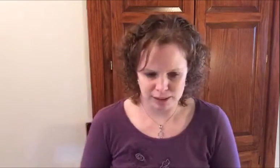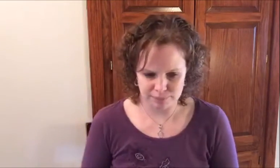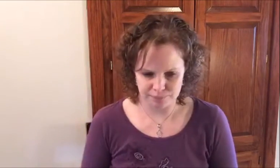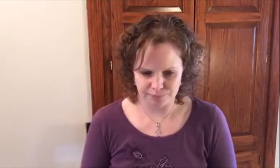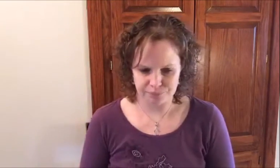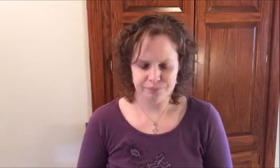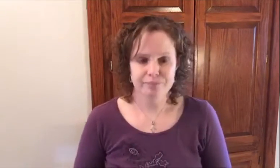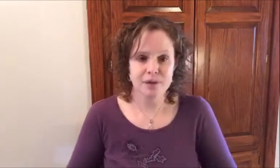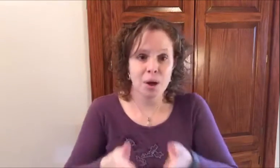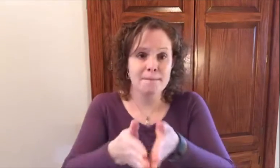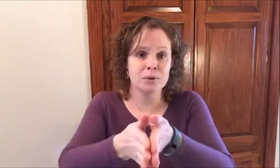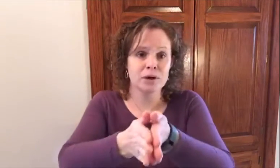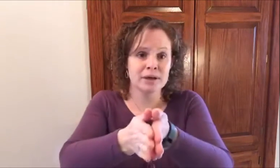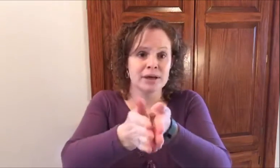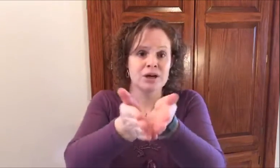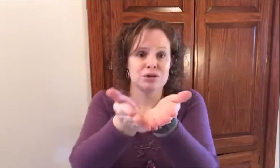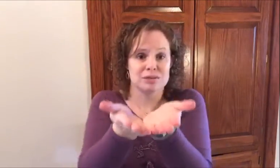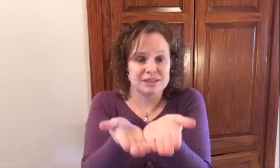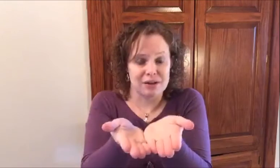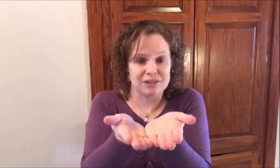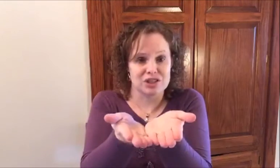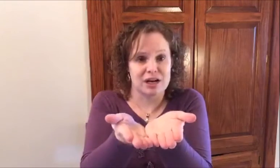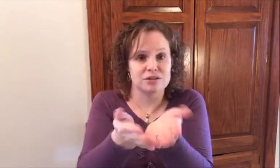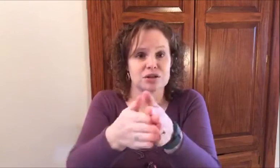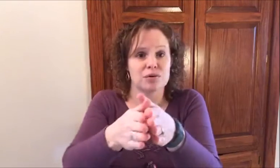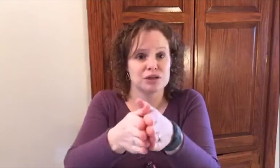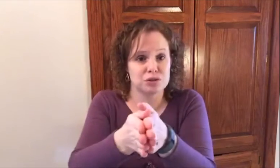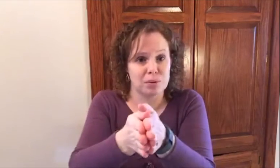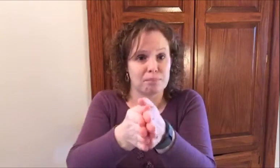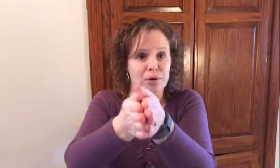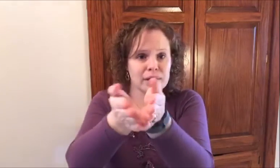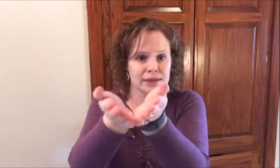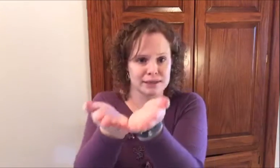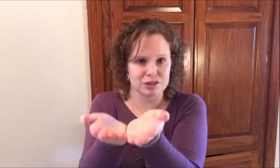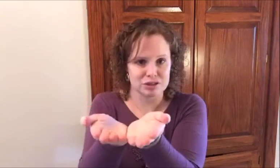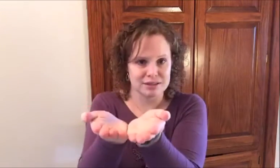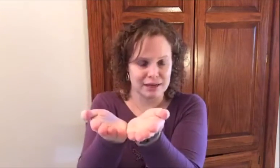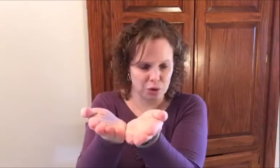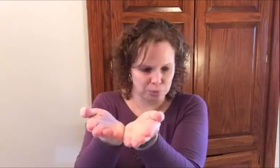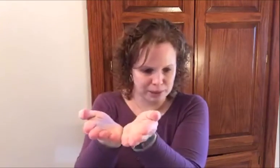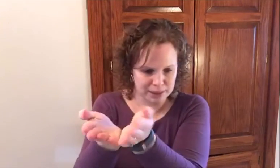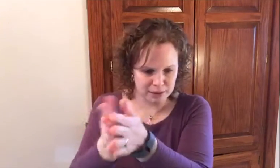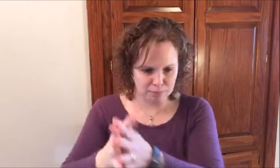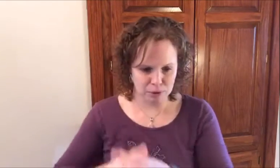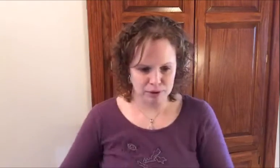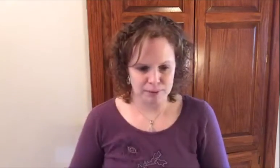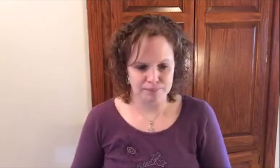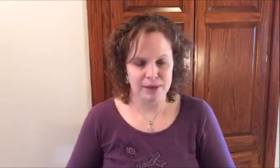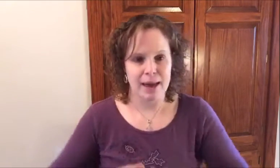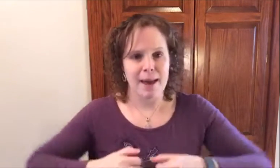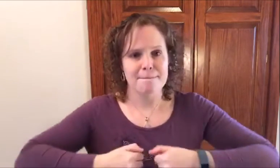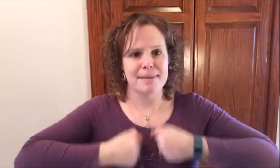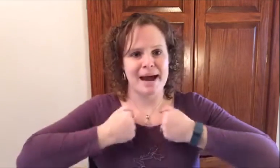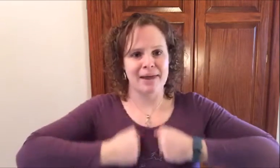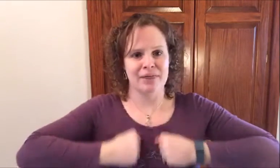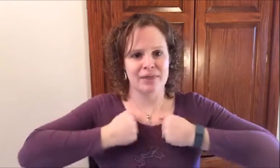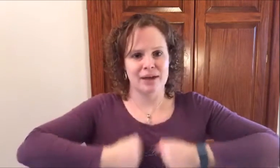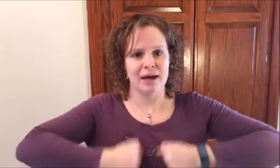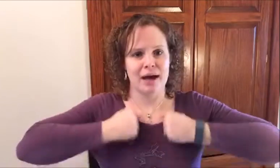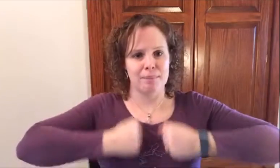doing. Book, you can tell the child to go get you a book. It's just like opening a book. Bath, up